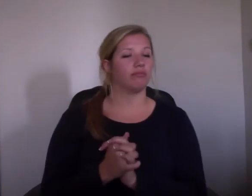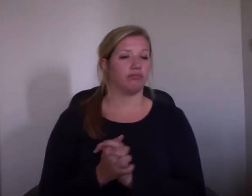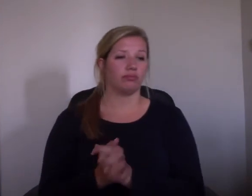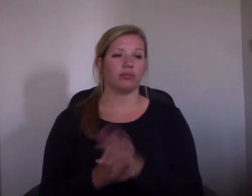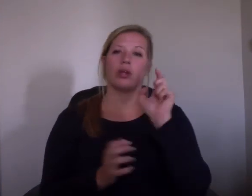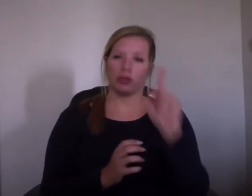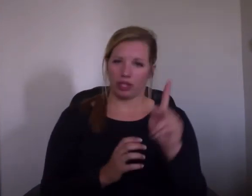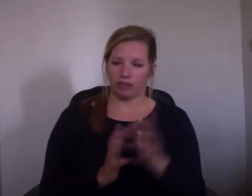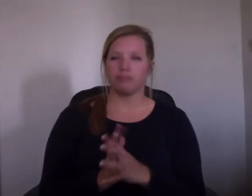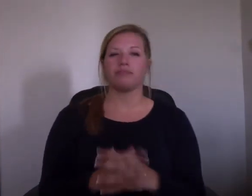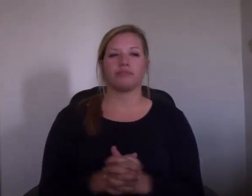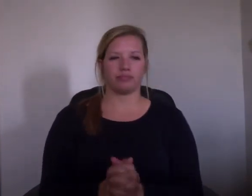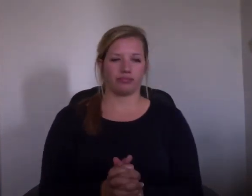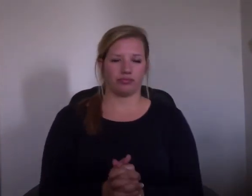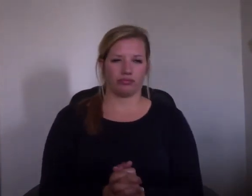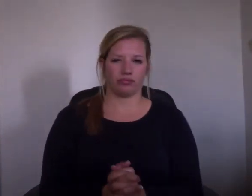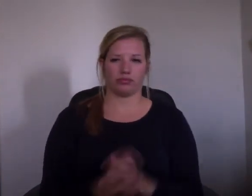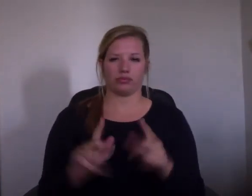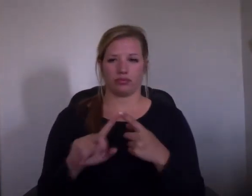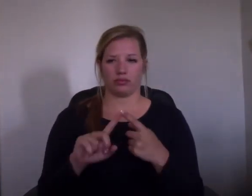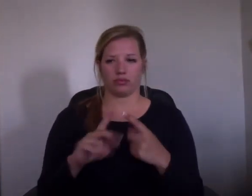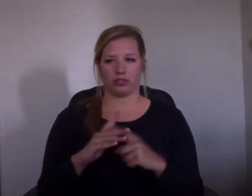This, from the very beginning,